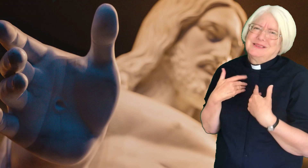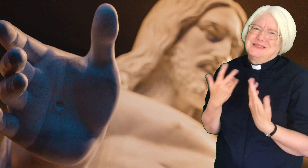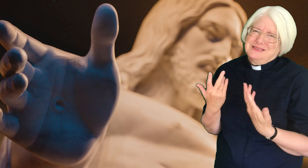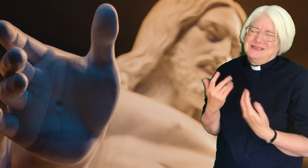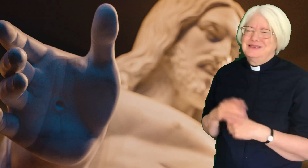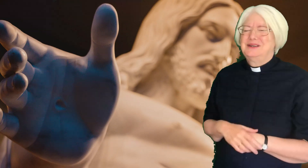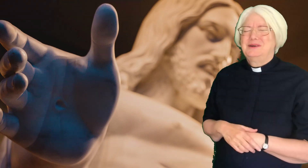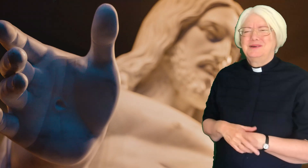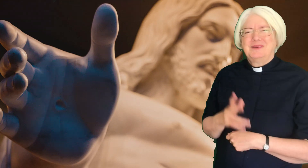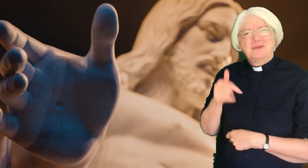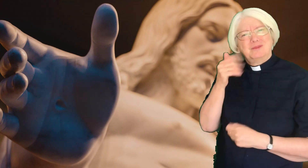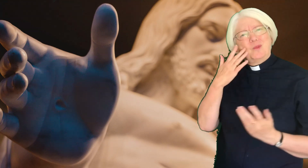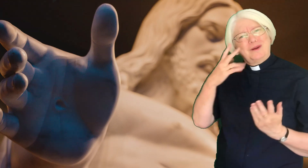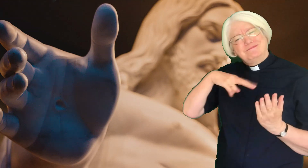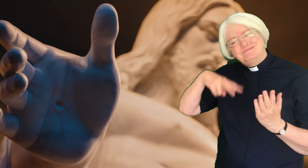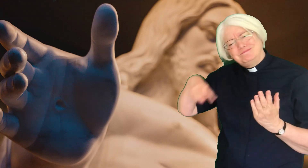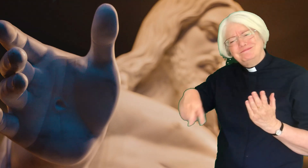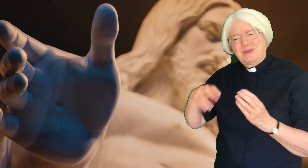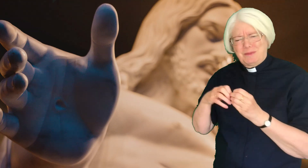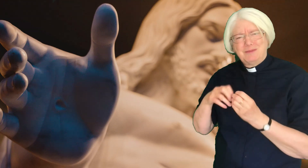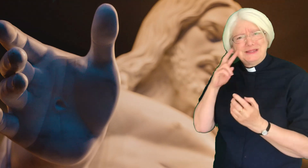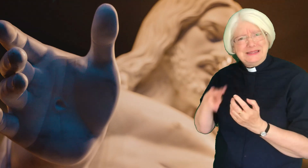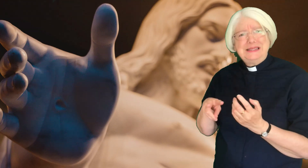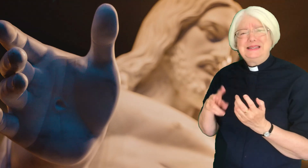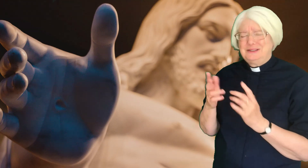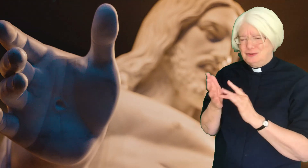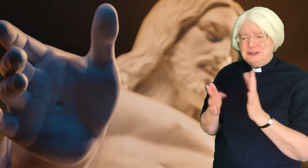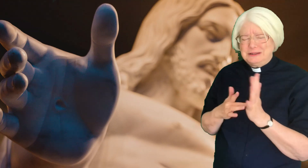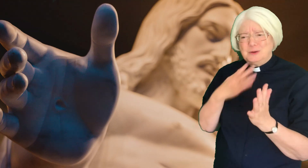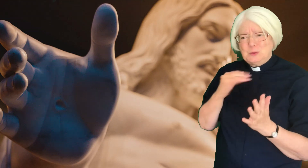So sign is so important to us.